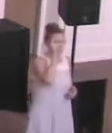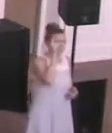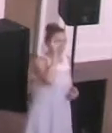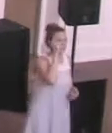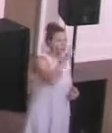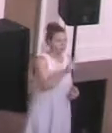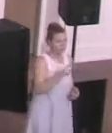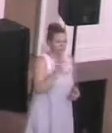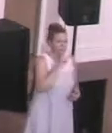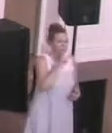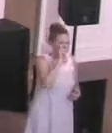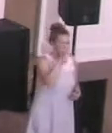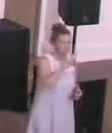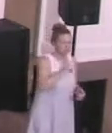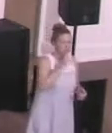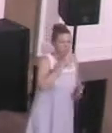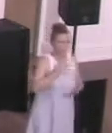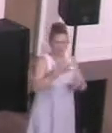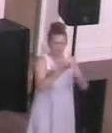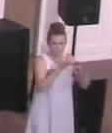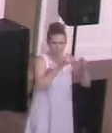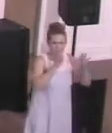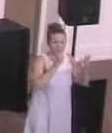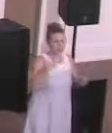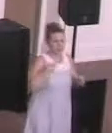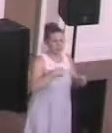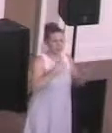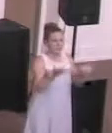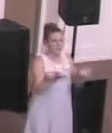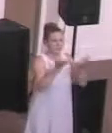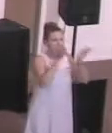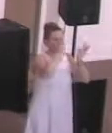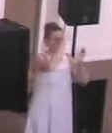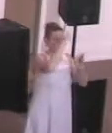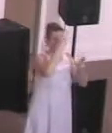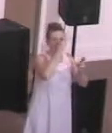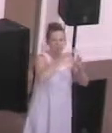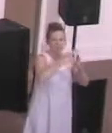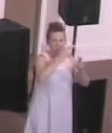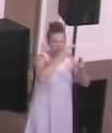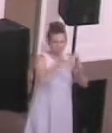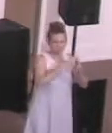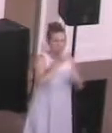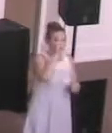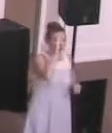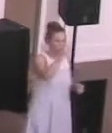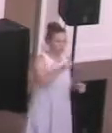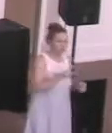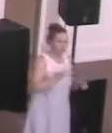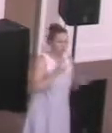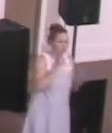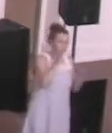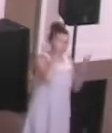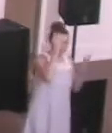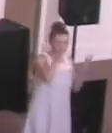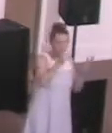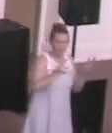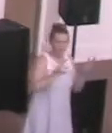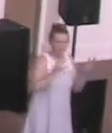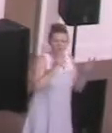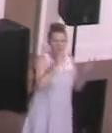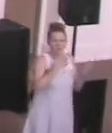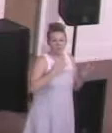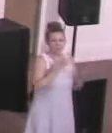You are, you are my freedom. We lift you higher. Come on, take it up. You are, you are,